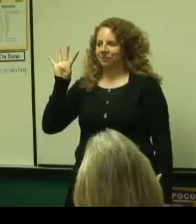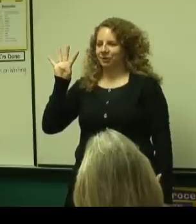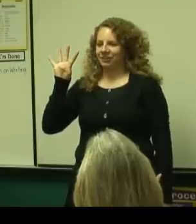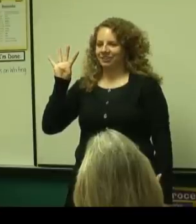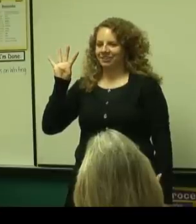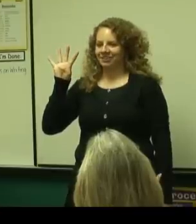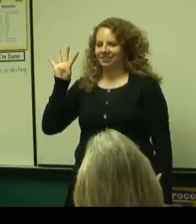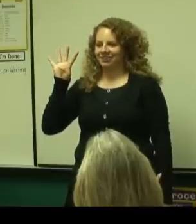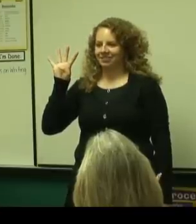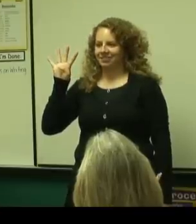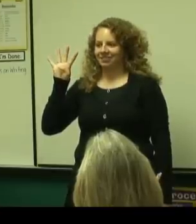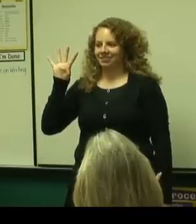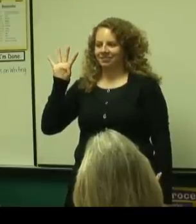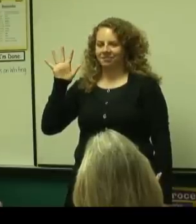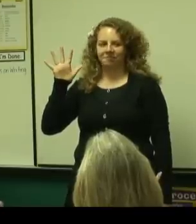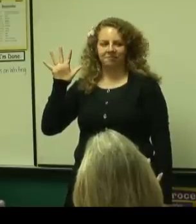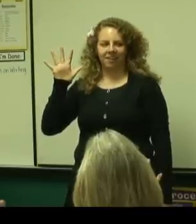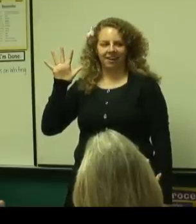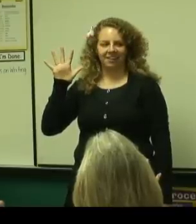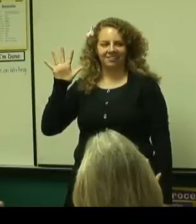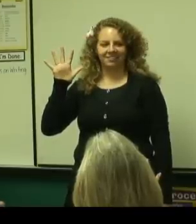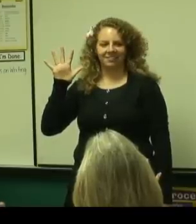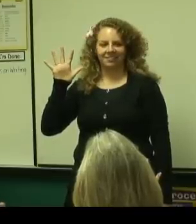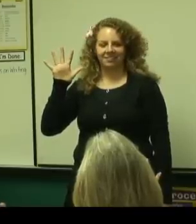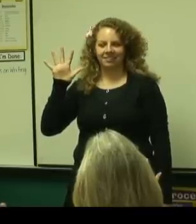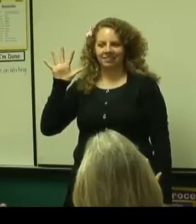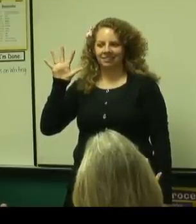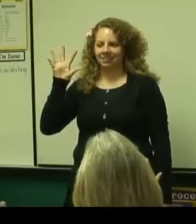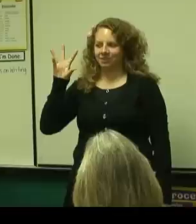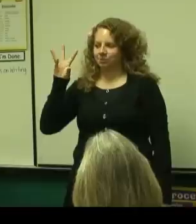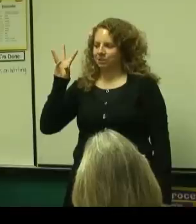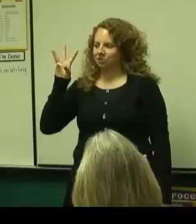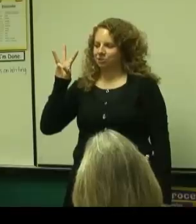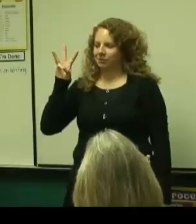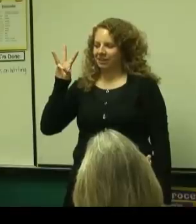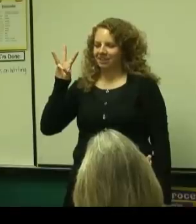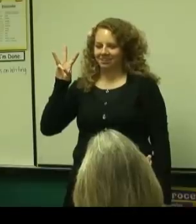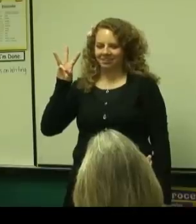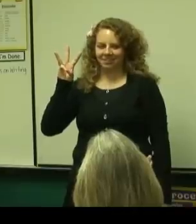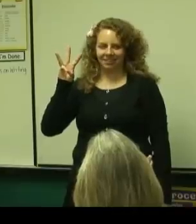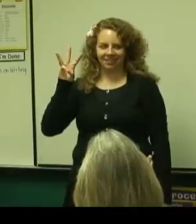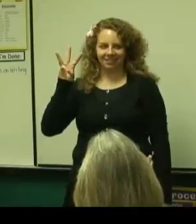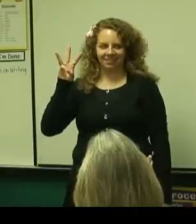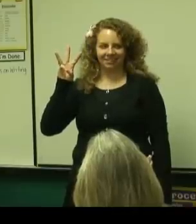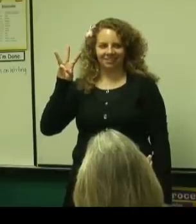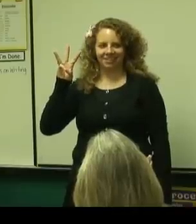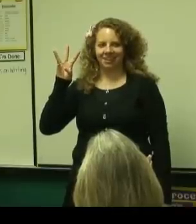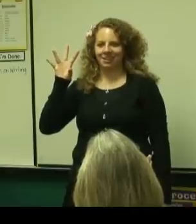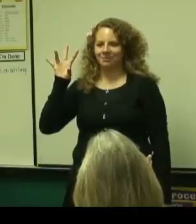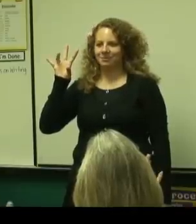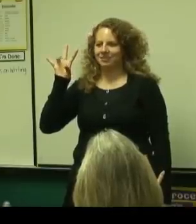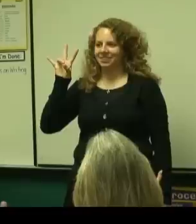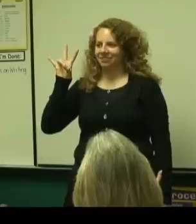4, 5, 6. So make sure it's your pinky. 6. Good job. 7,